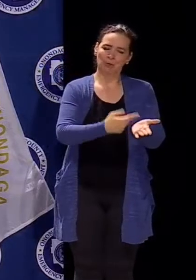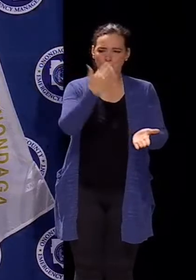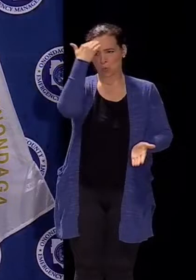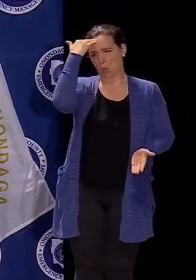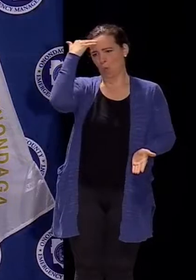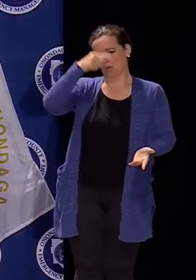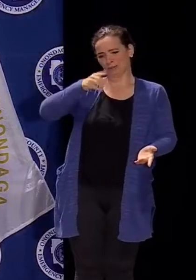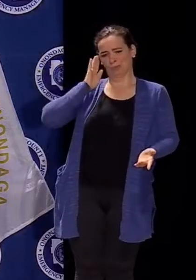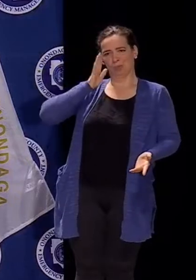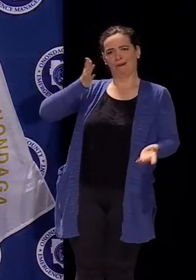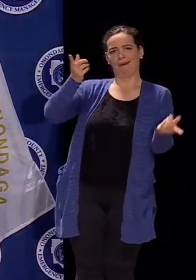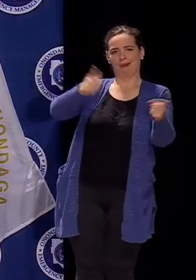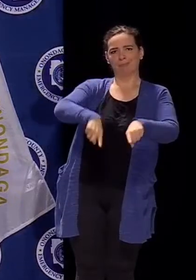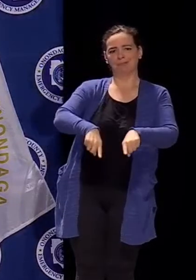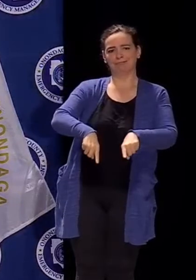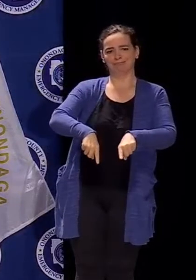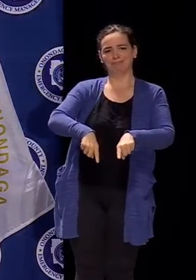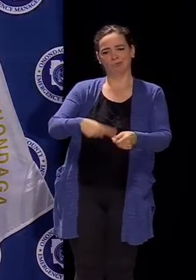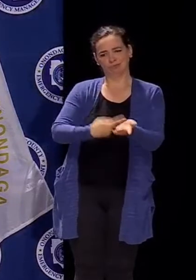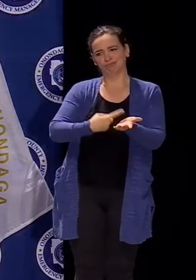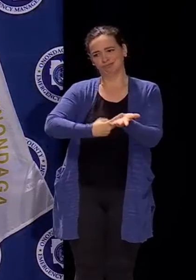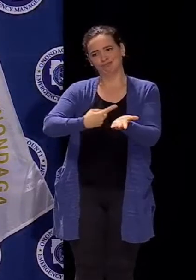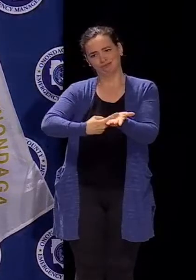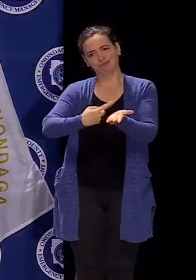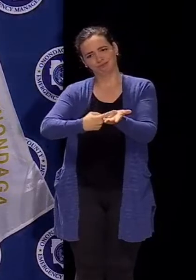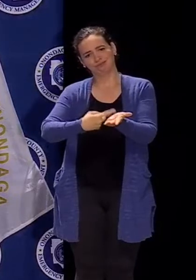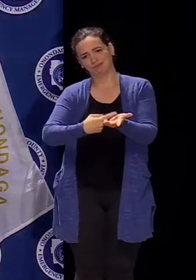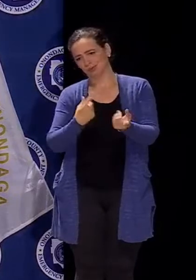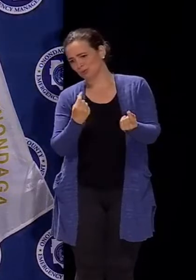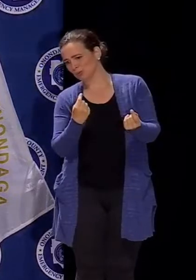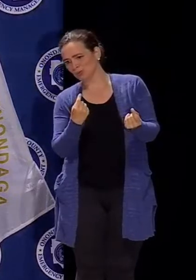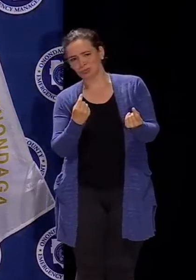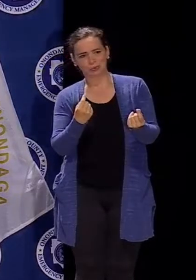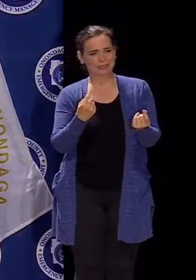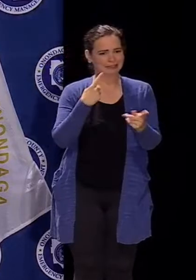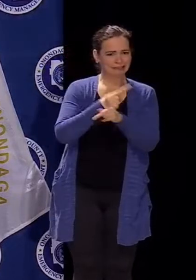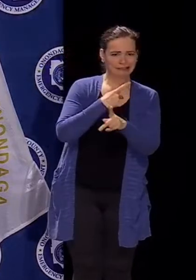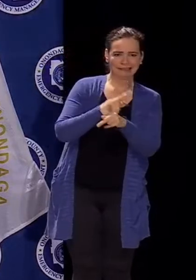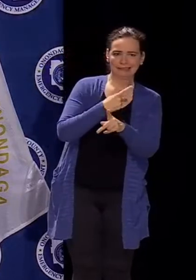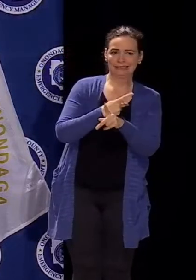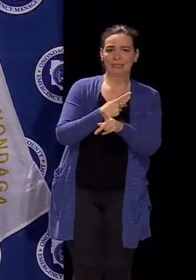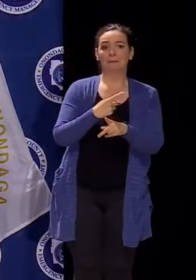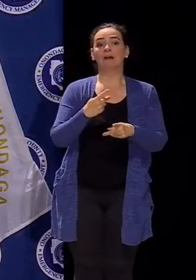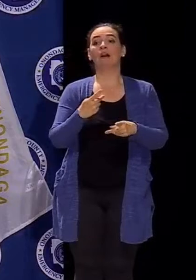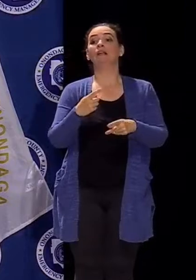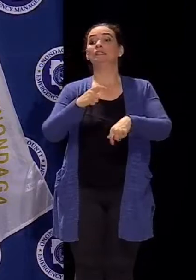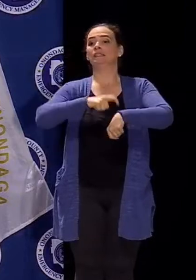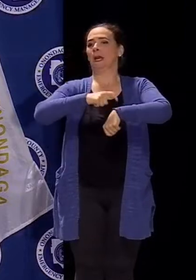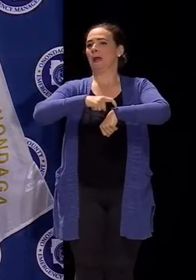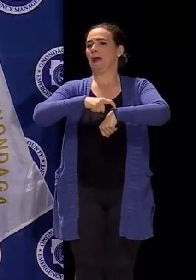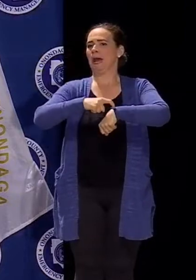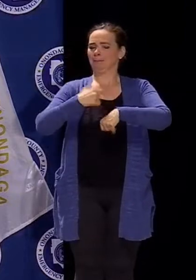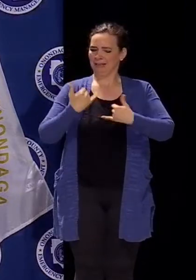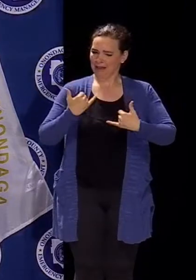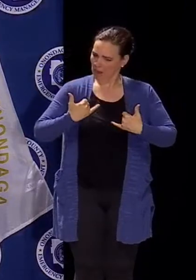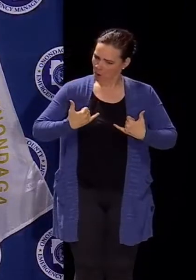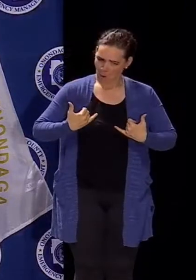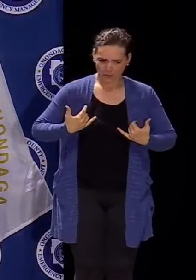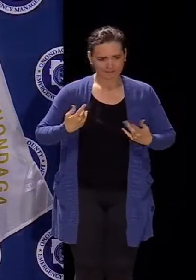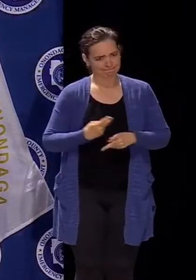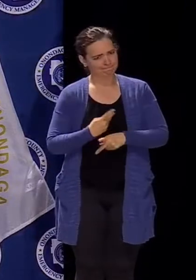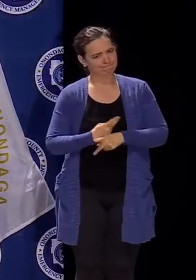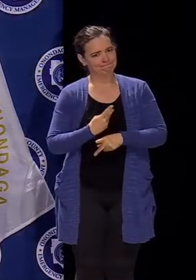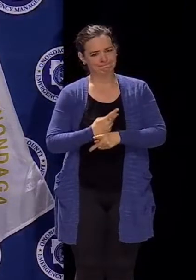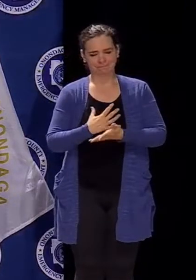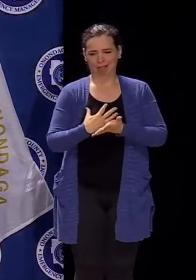days. We've made decisions earlier, which gave us more time to where we are, but now we're out of time. There's no more.